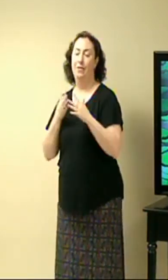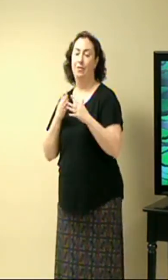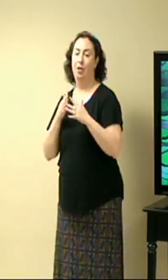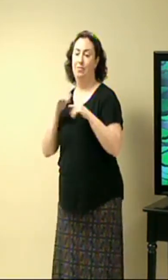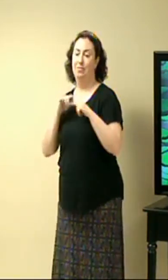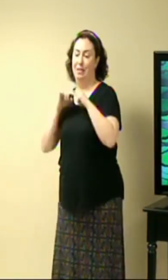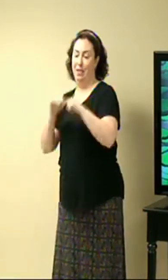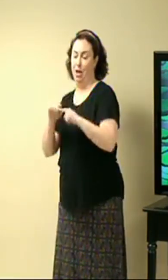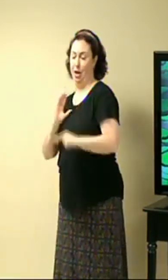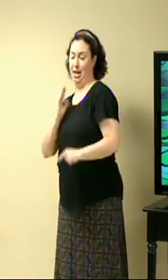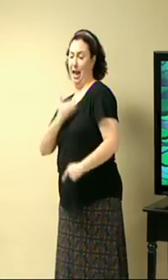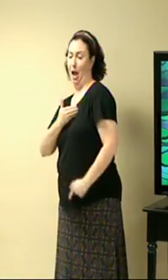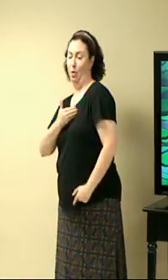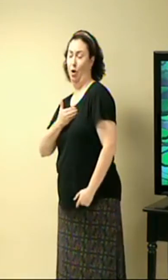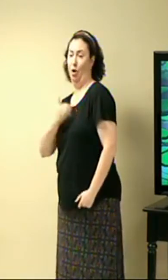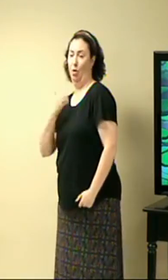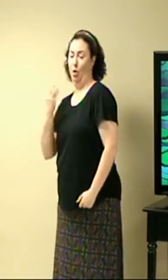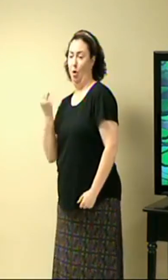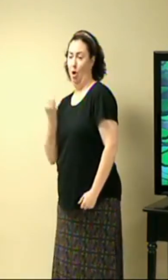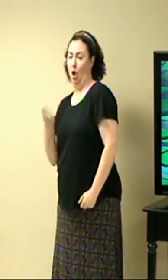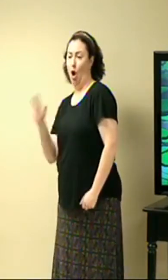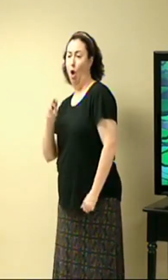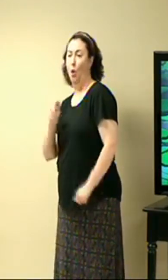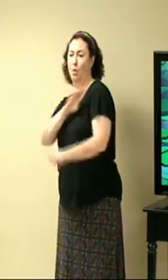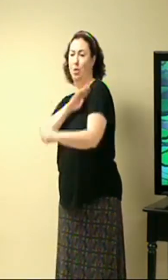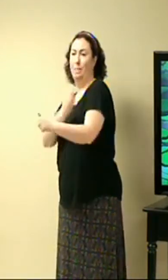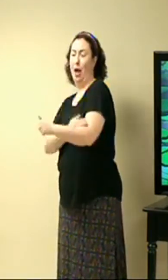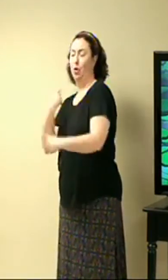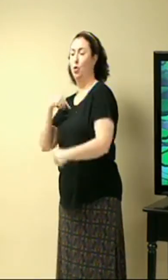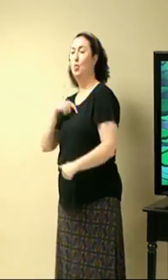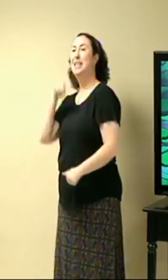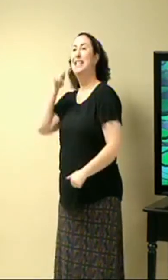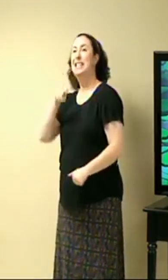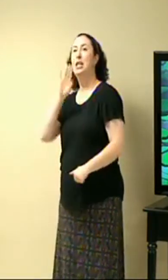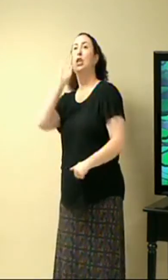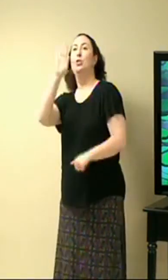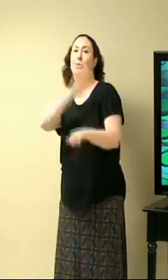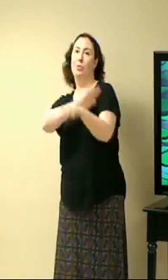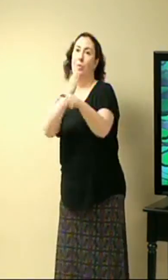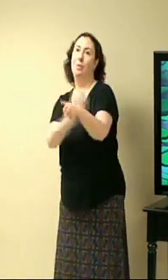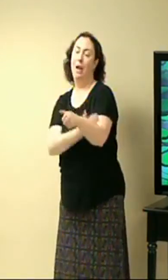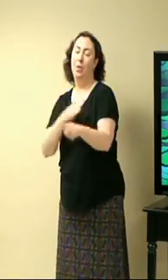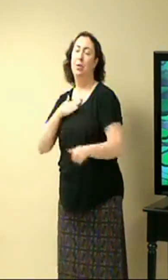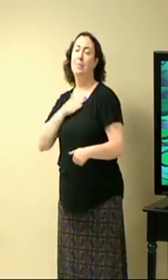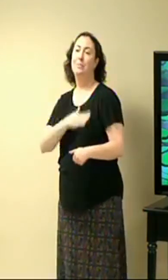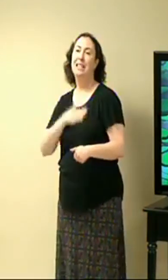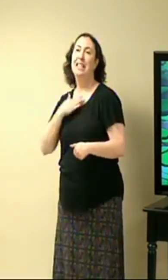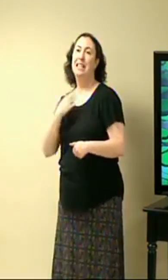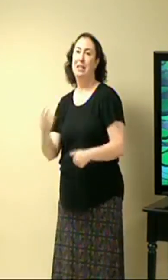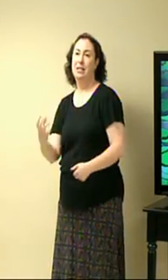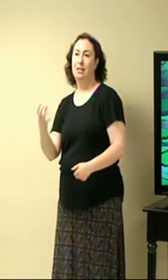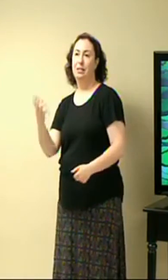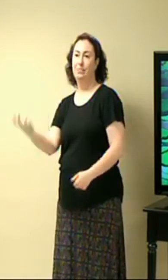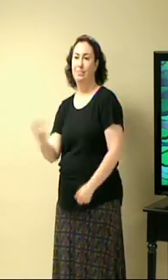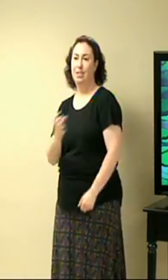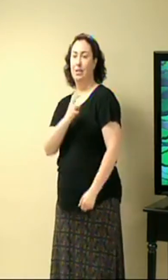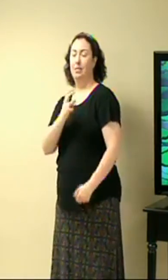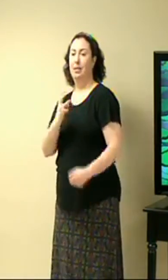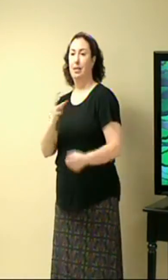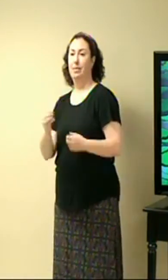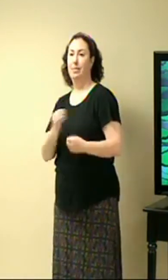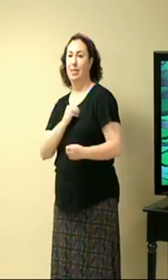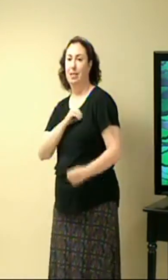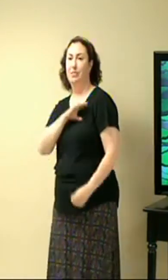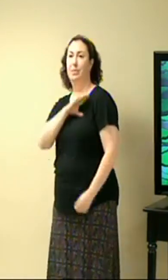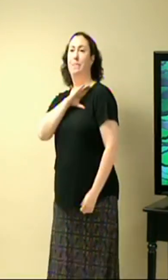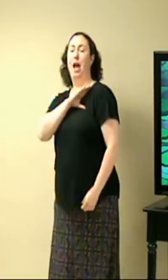your love and with your life and with your hope. So Holy Spirit, as we leave here, empower us to be the church. Not just go to church,